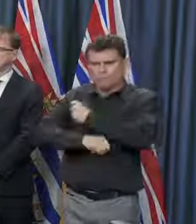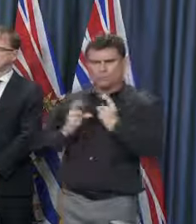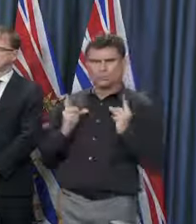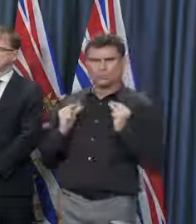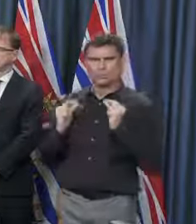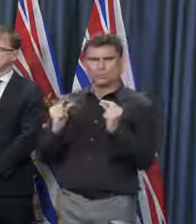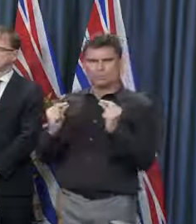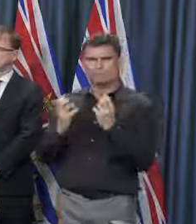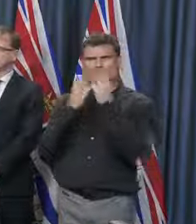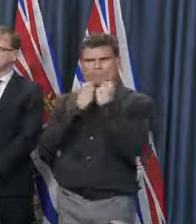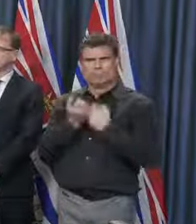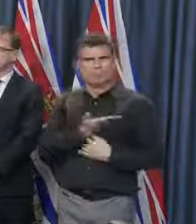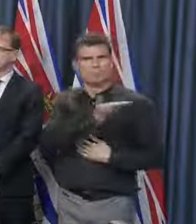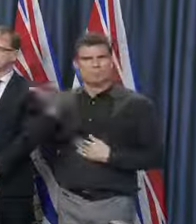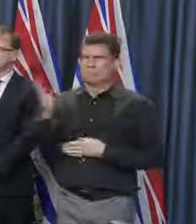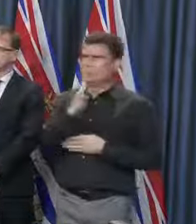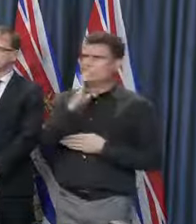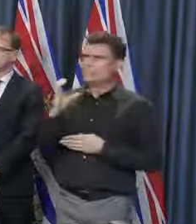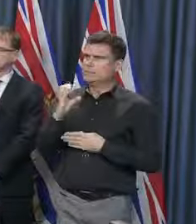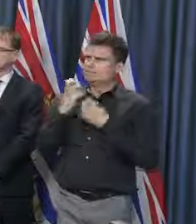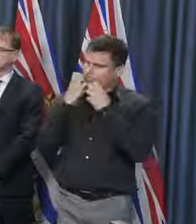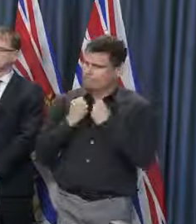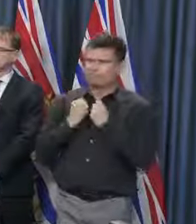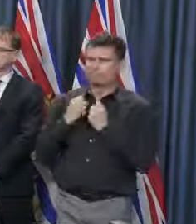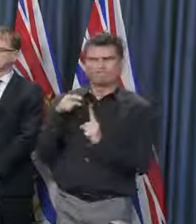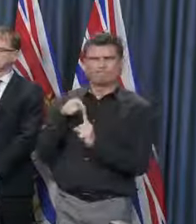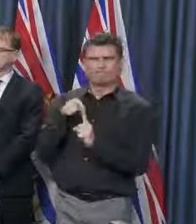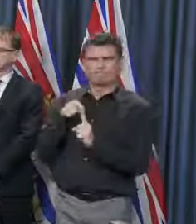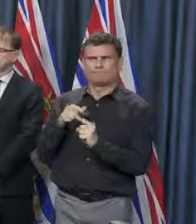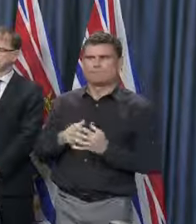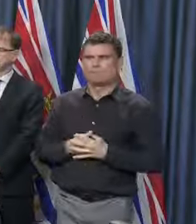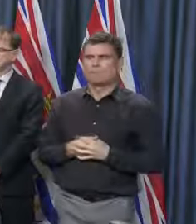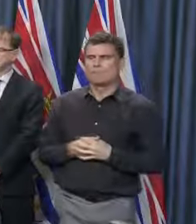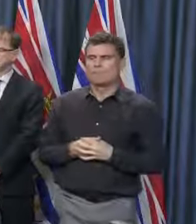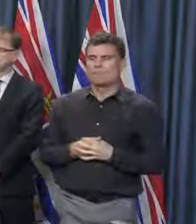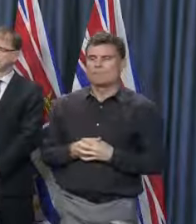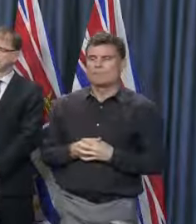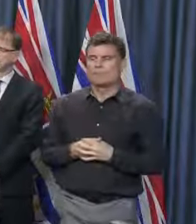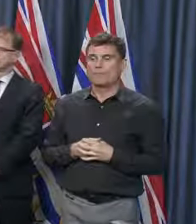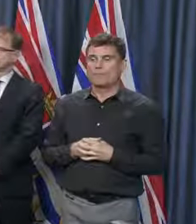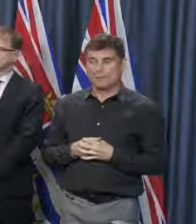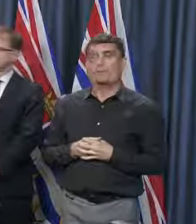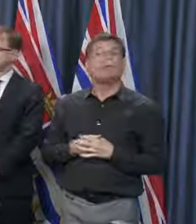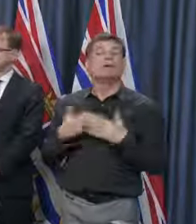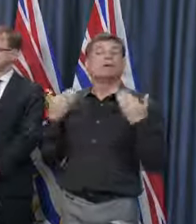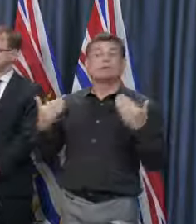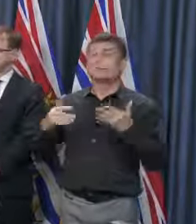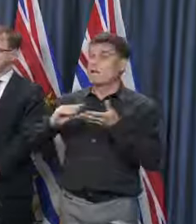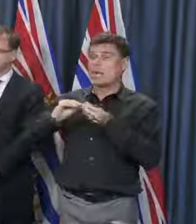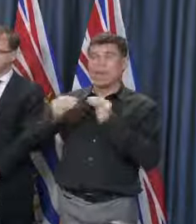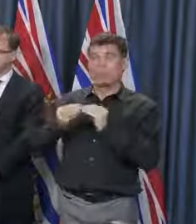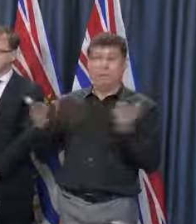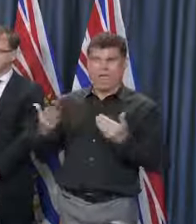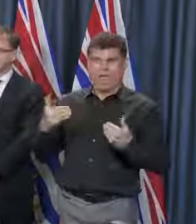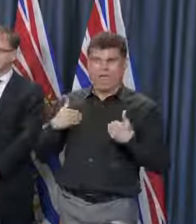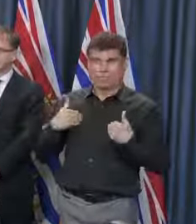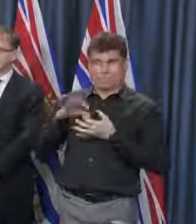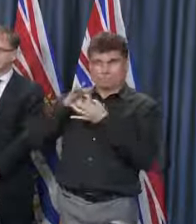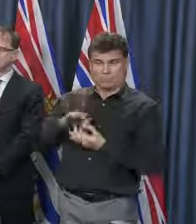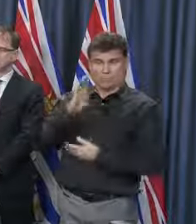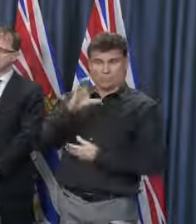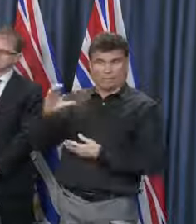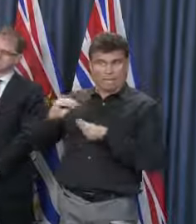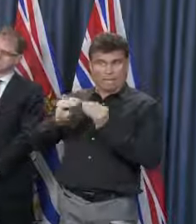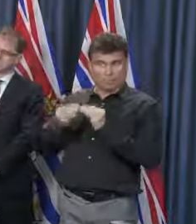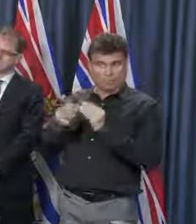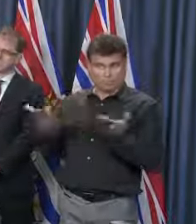you a sense of the numbers that we've seen in British Columbia over the last 2 days since we last talked. We've